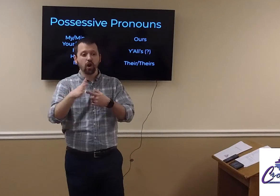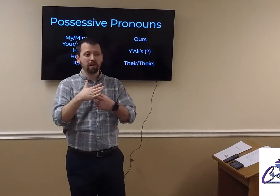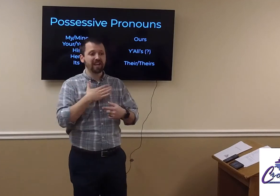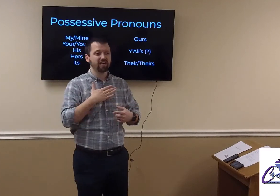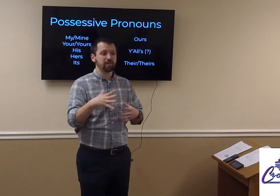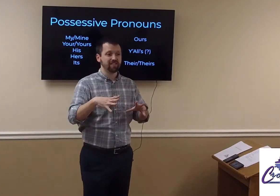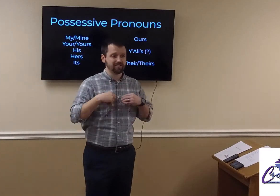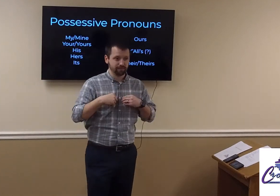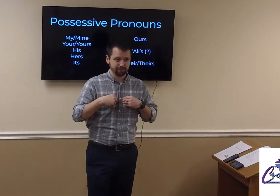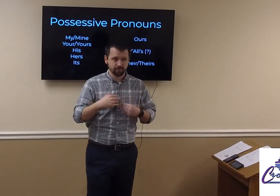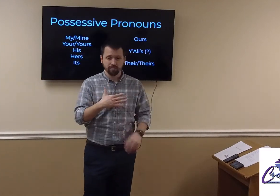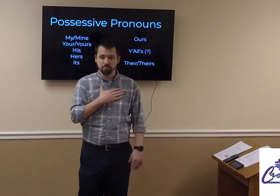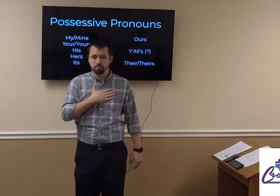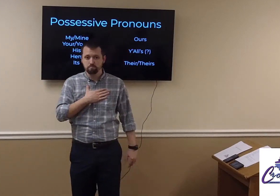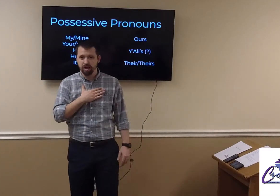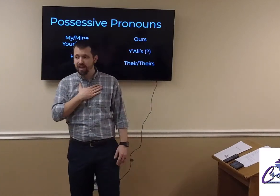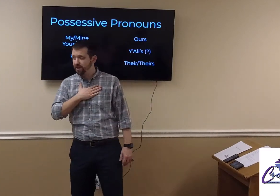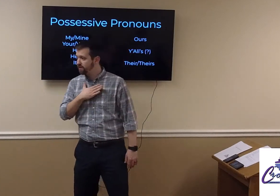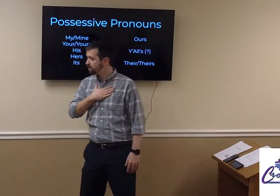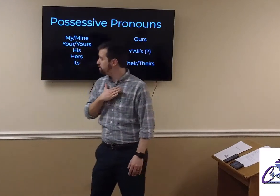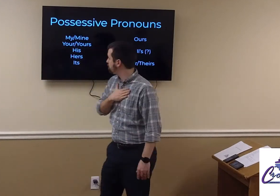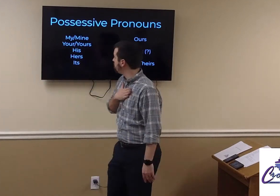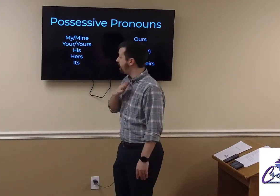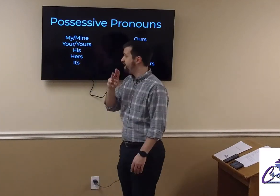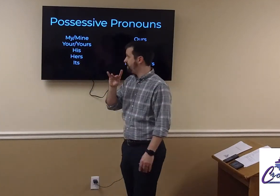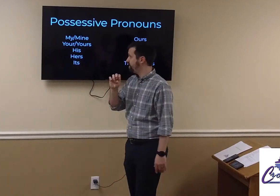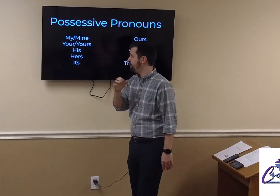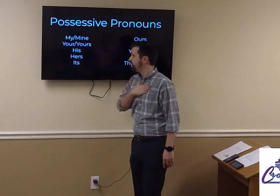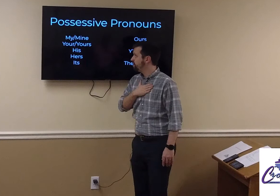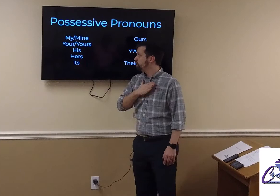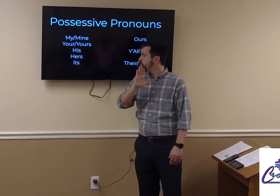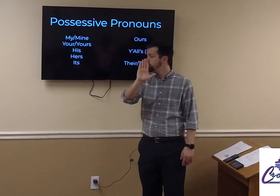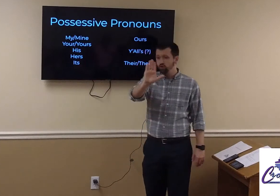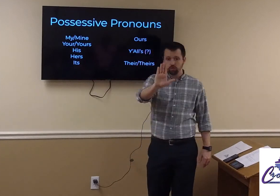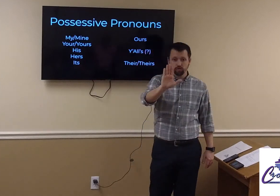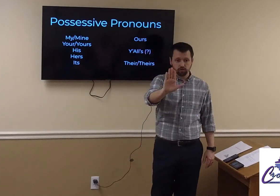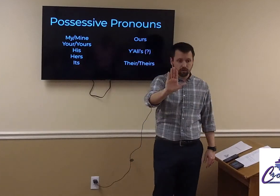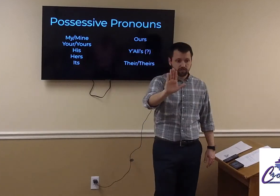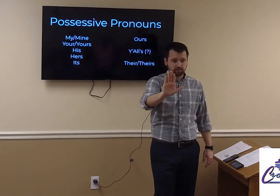Open hand is possessive. My or mine. You, yours.